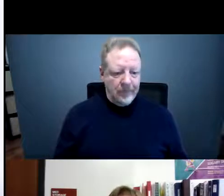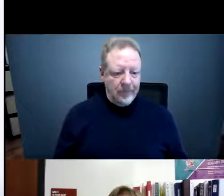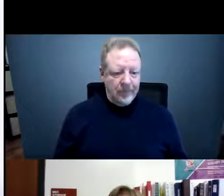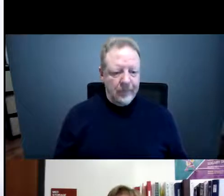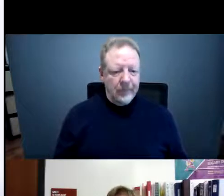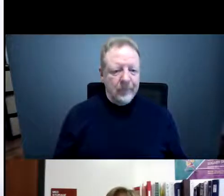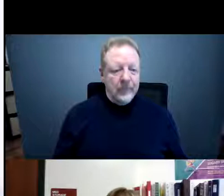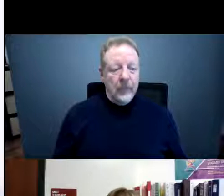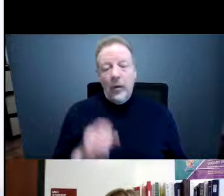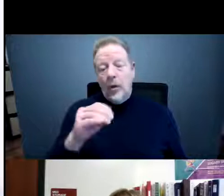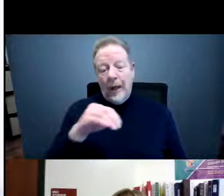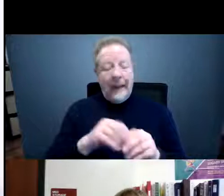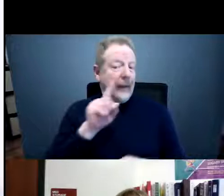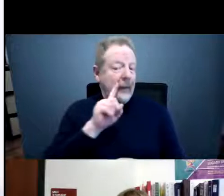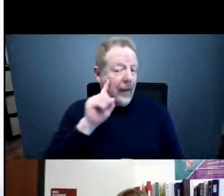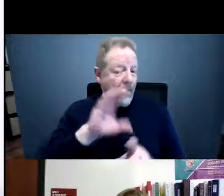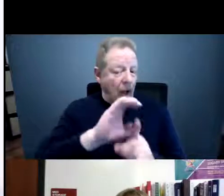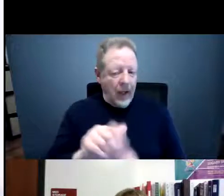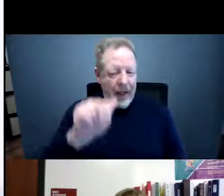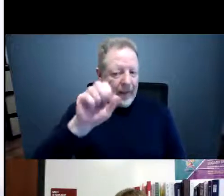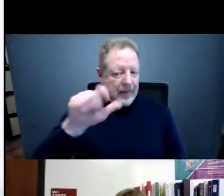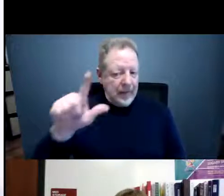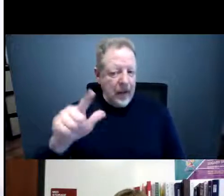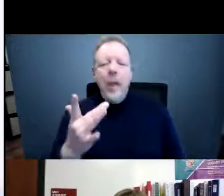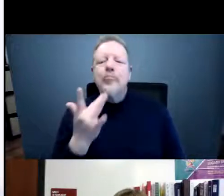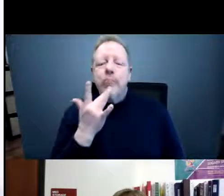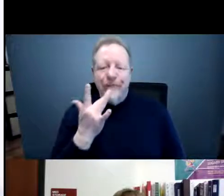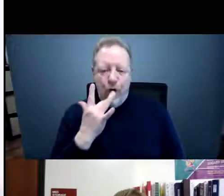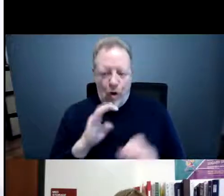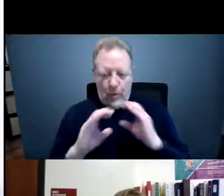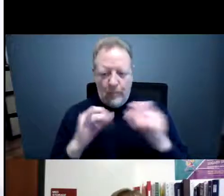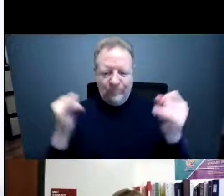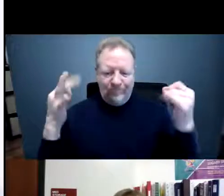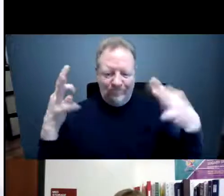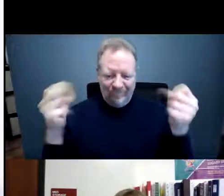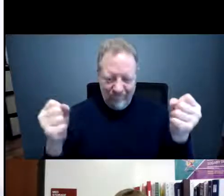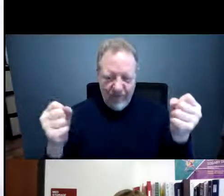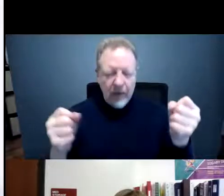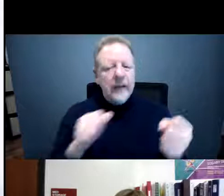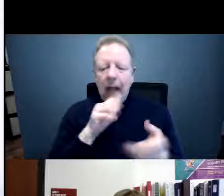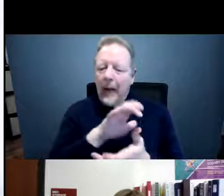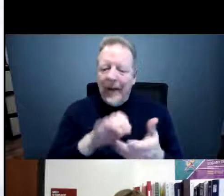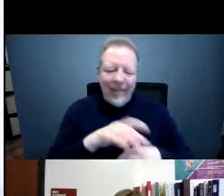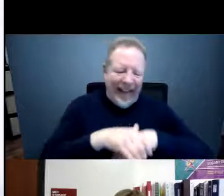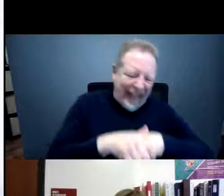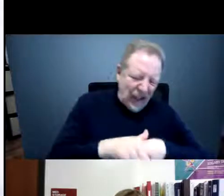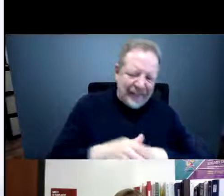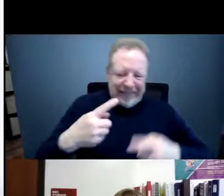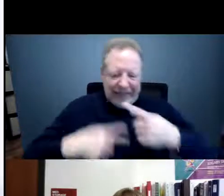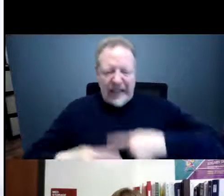So in deaf culture, ASL is the preferred communication. It is not a mix of English and sign, but